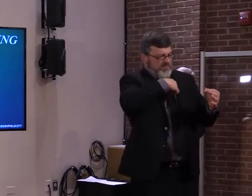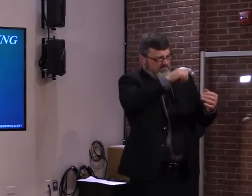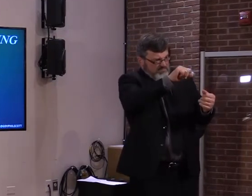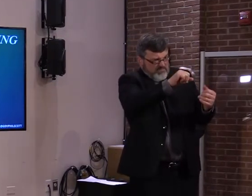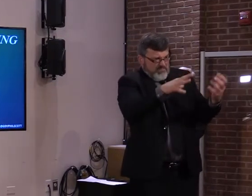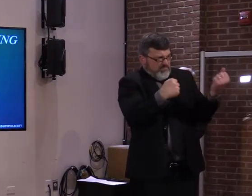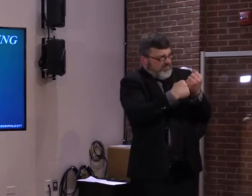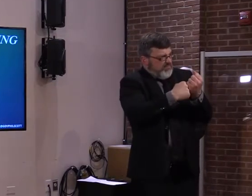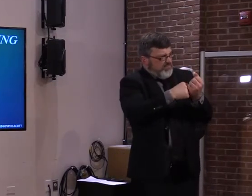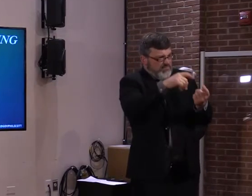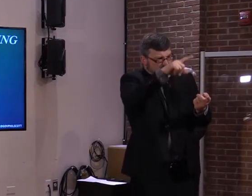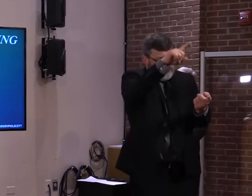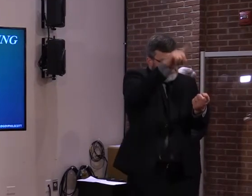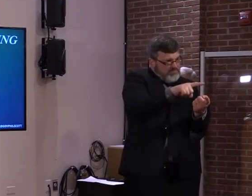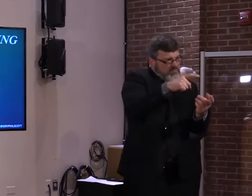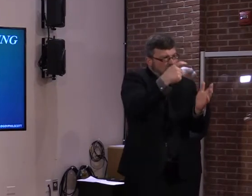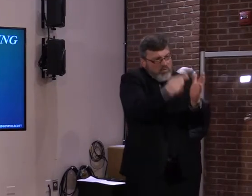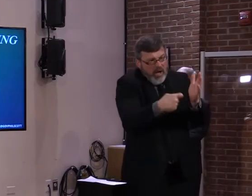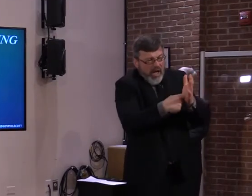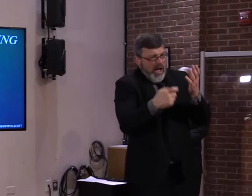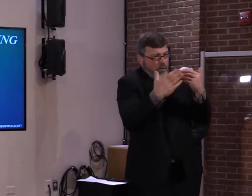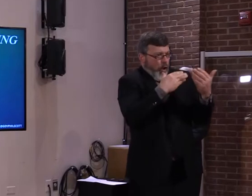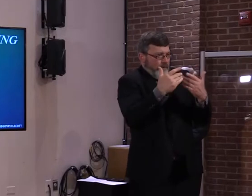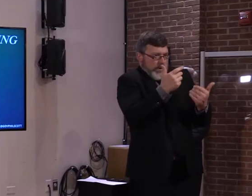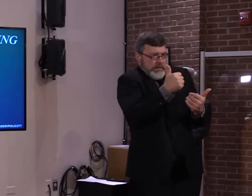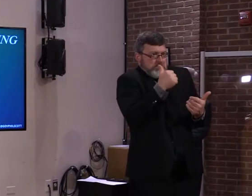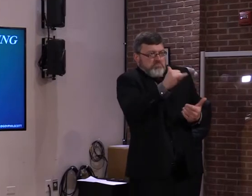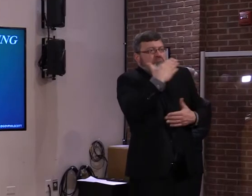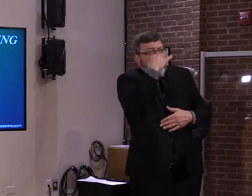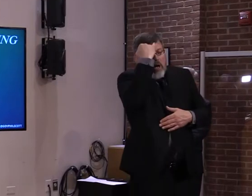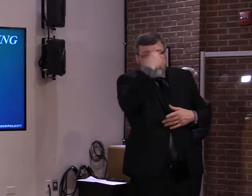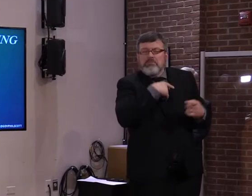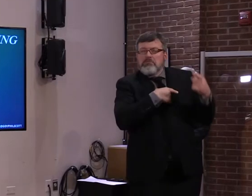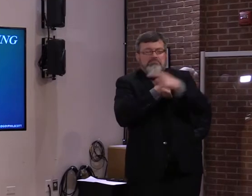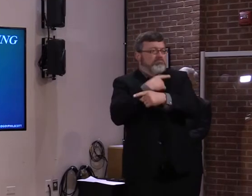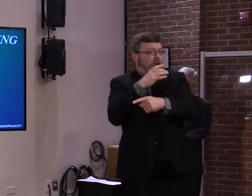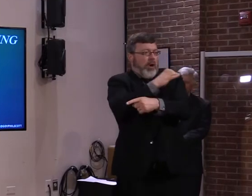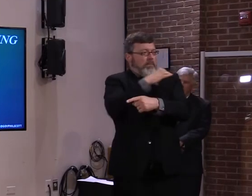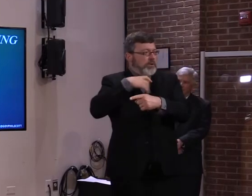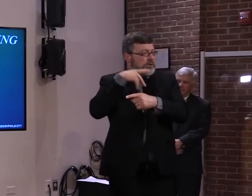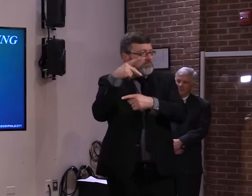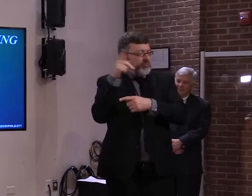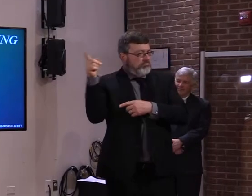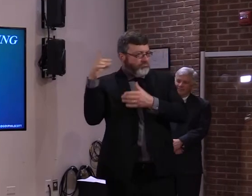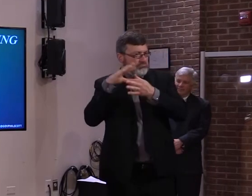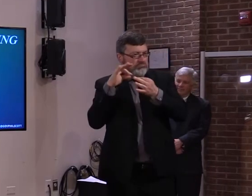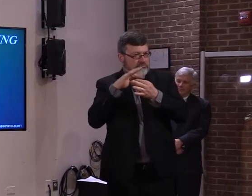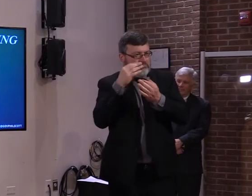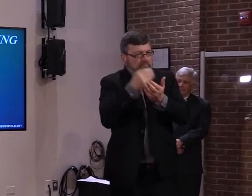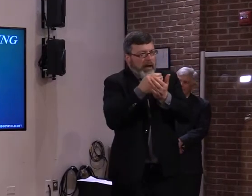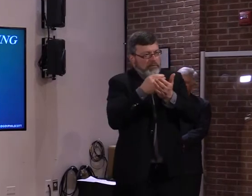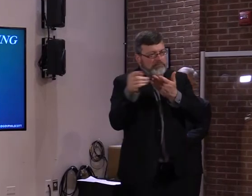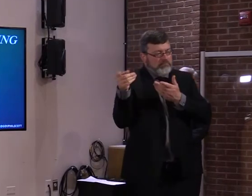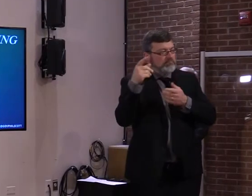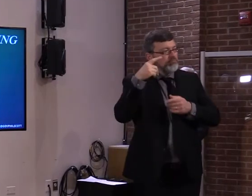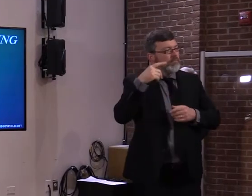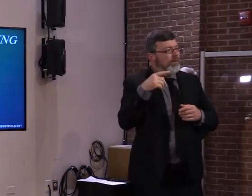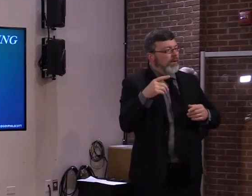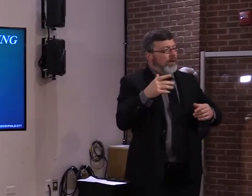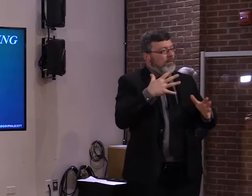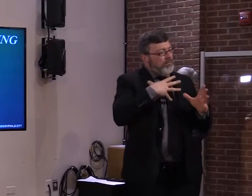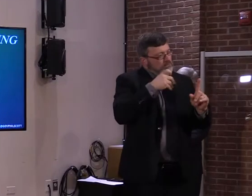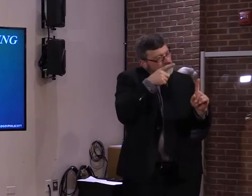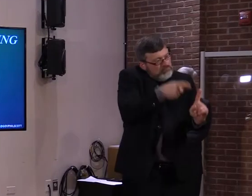rest. Yeah, thank you, Governor, and thank you, Guy. So, just to recap, like early on in the pandemic, Vermont